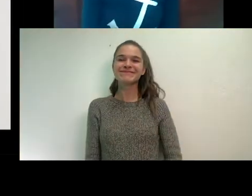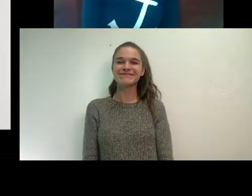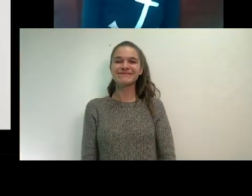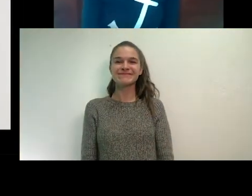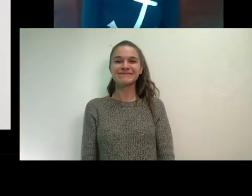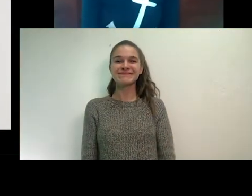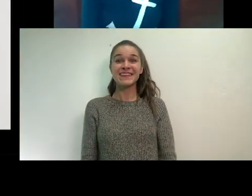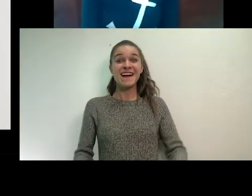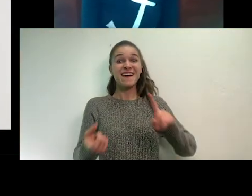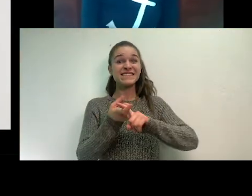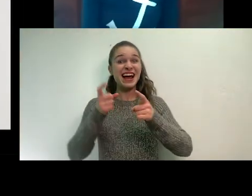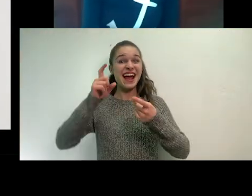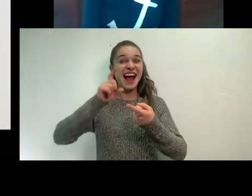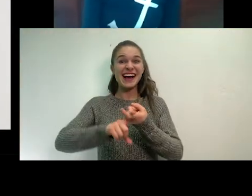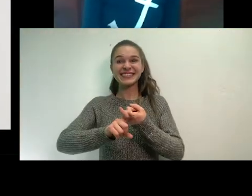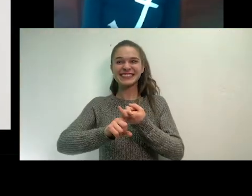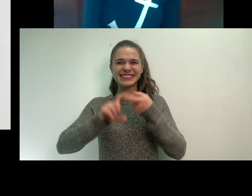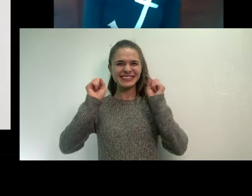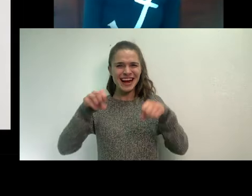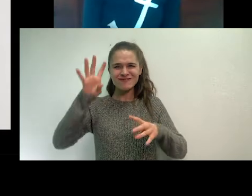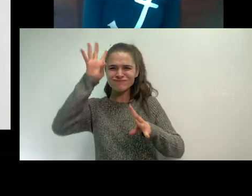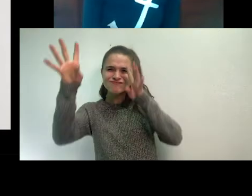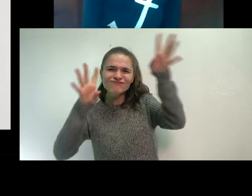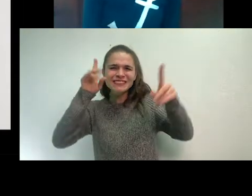Friends know how to make their own fun.